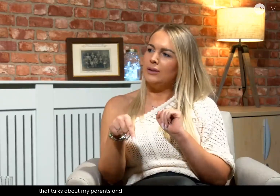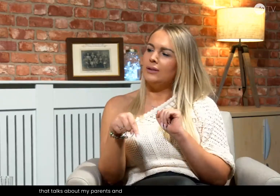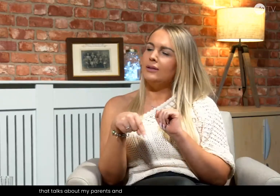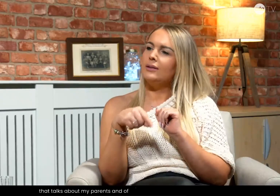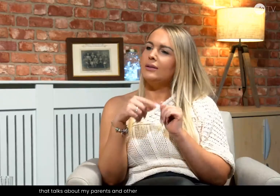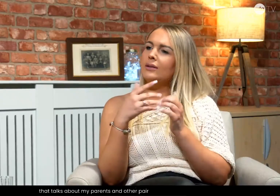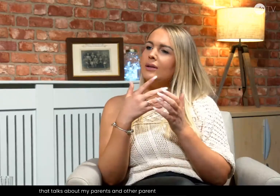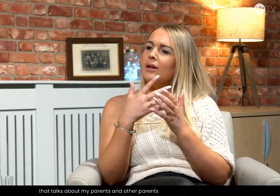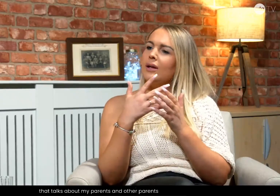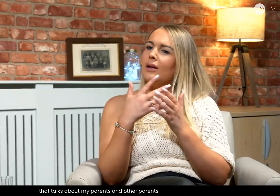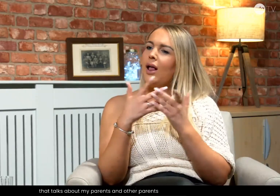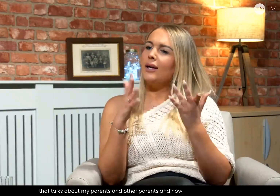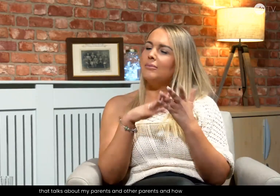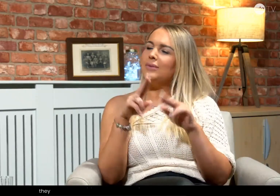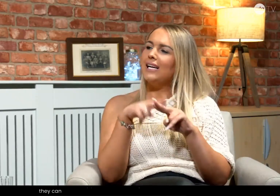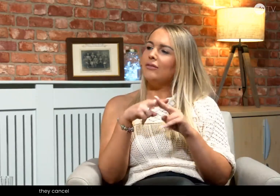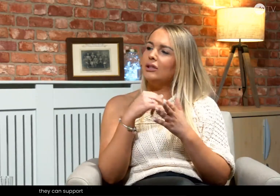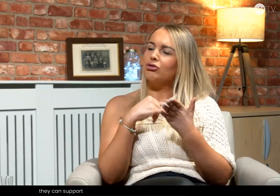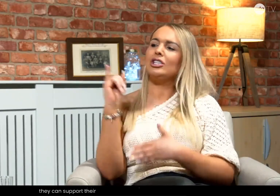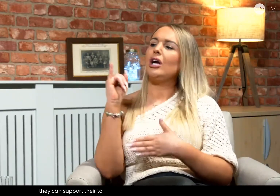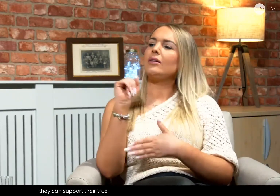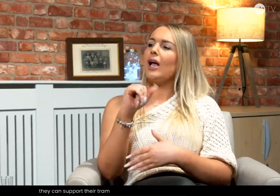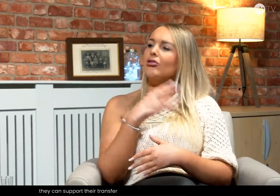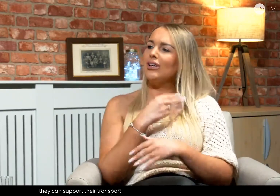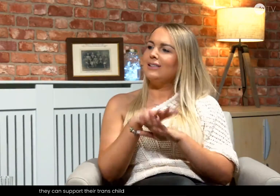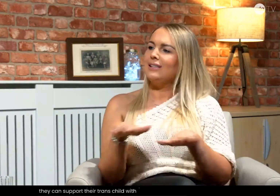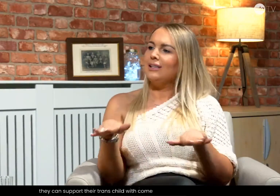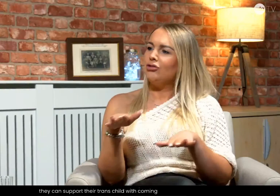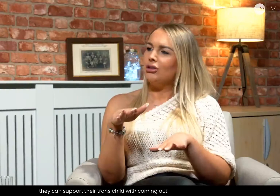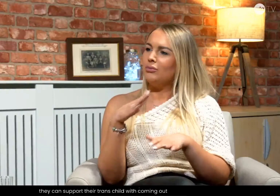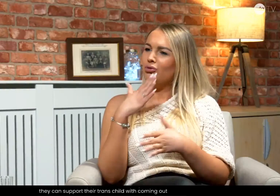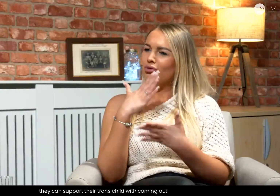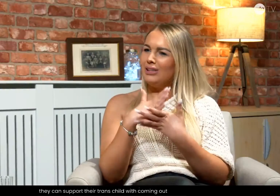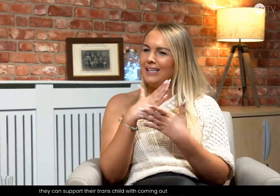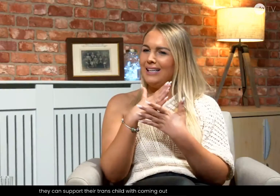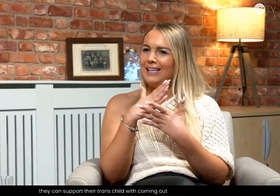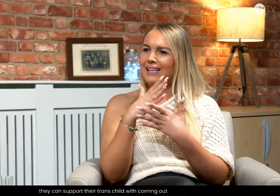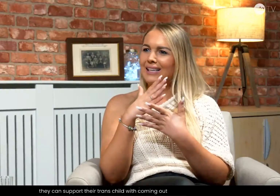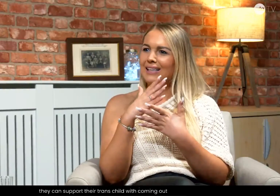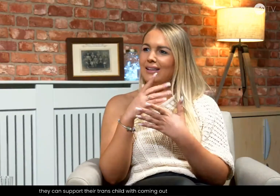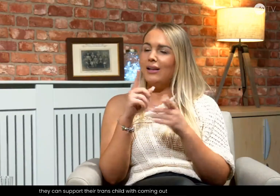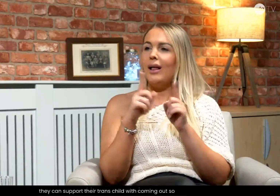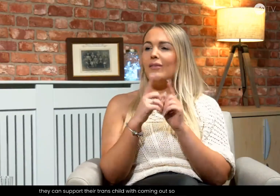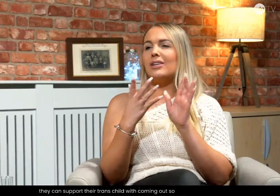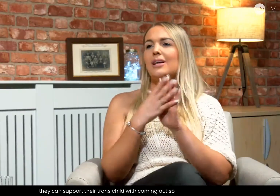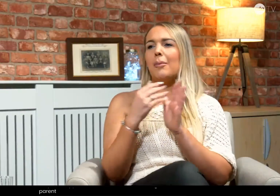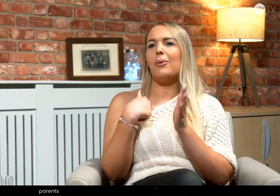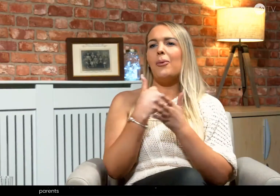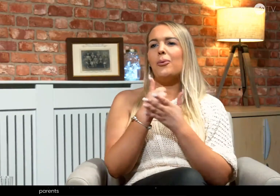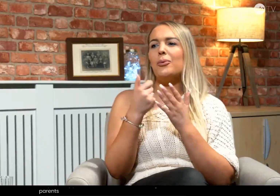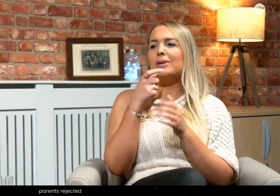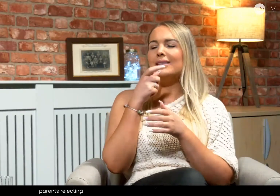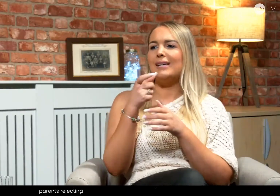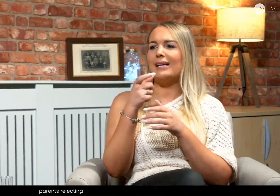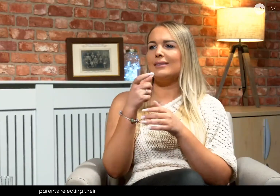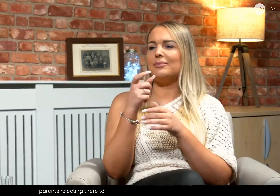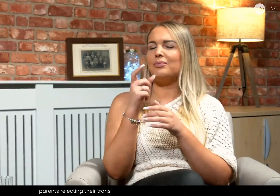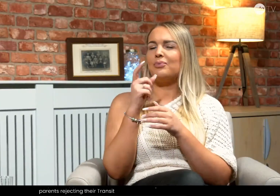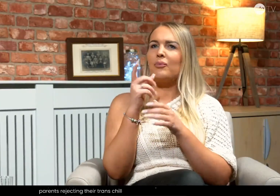can support their trans child with coming out. So parents rejecting their trans children really, well,